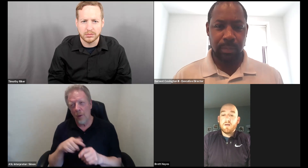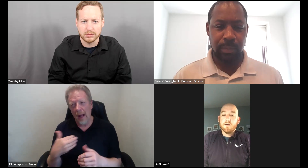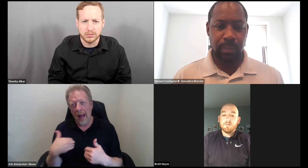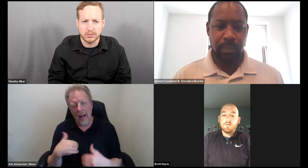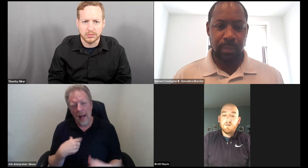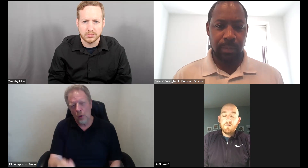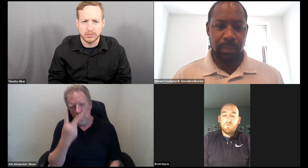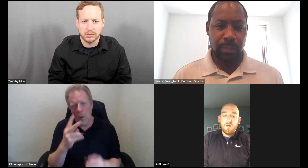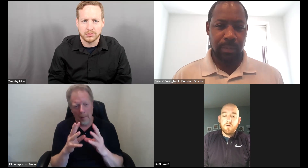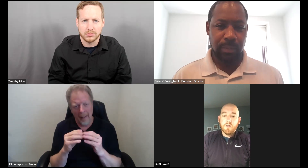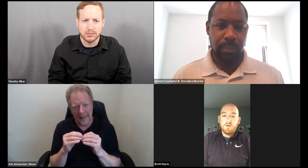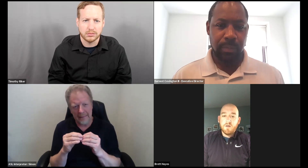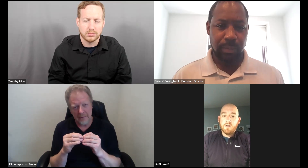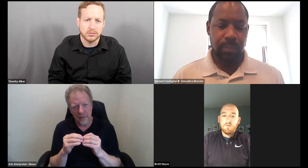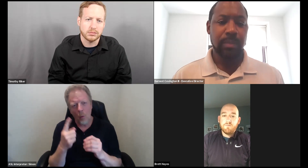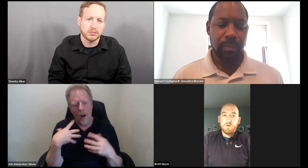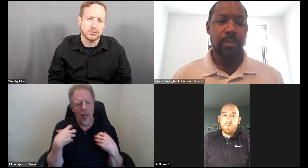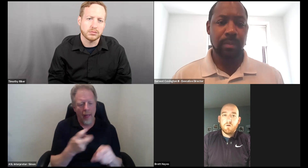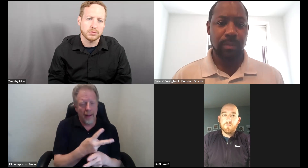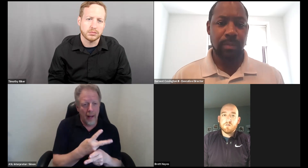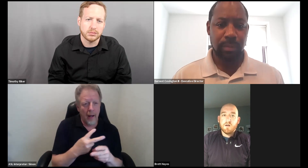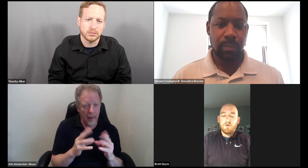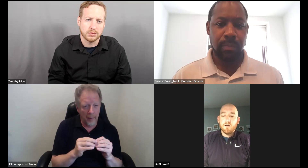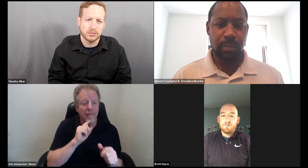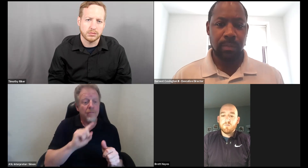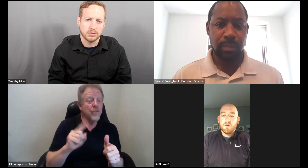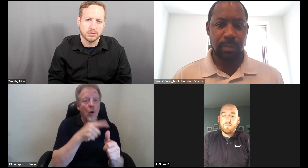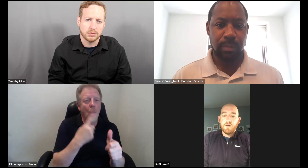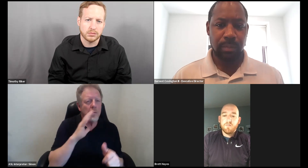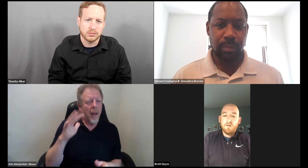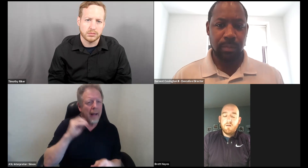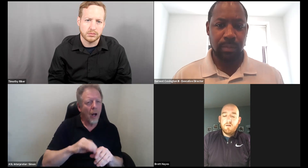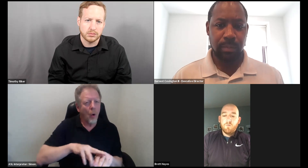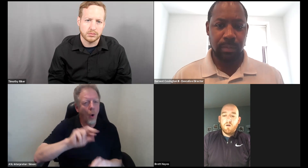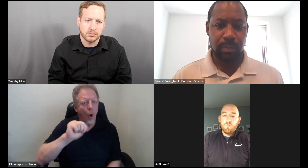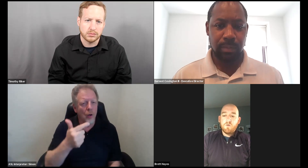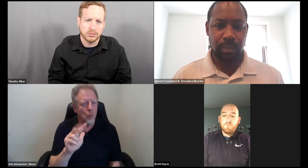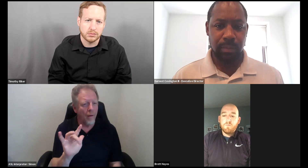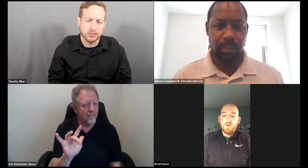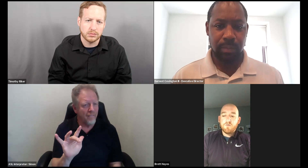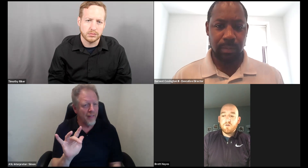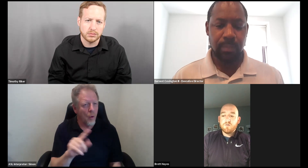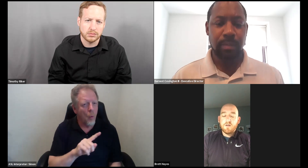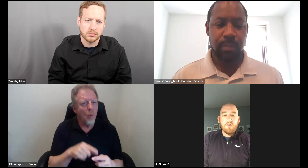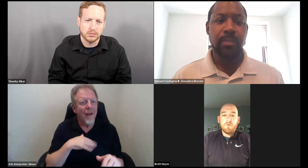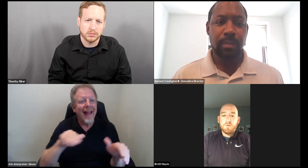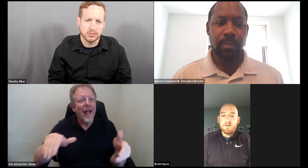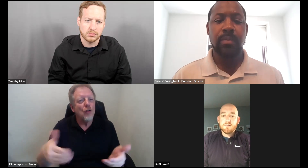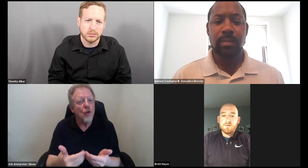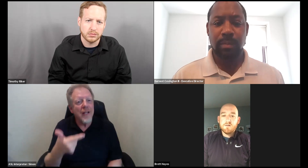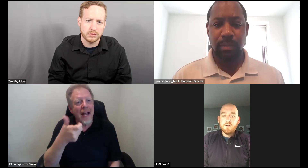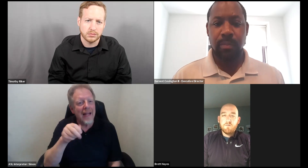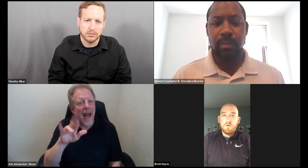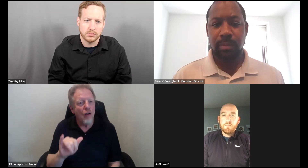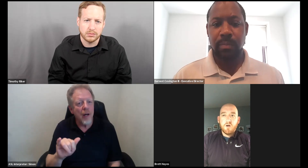2 meetings for the healthcare committee. First one was on August 25th when we introduced Gary